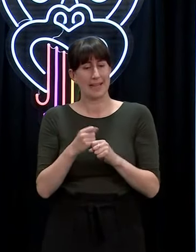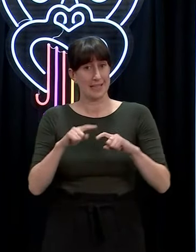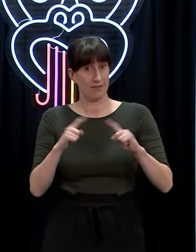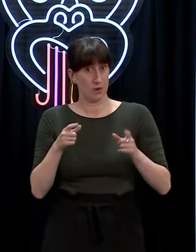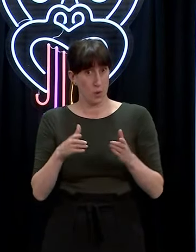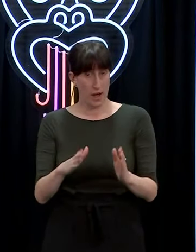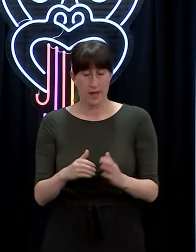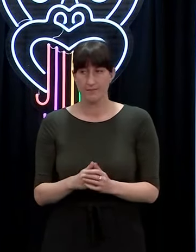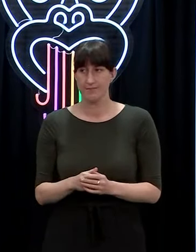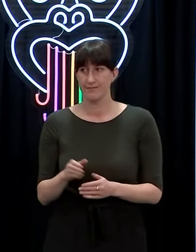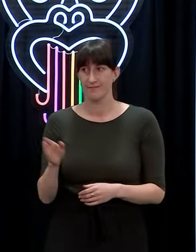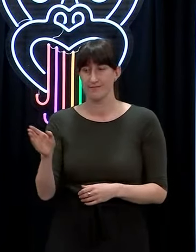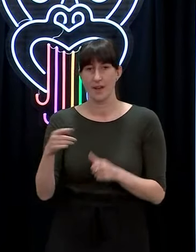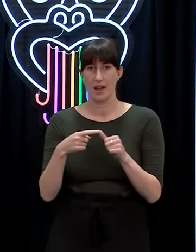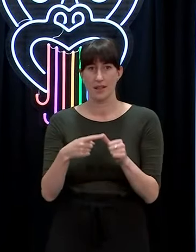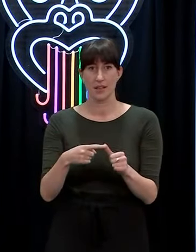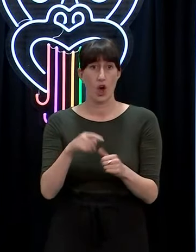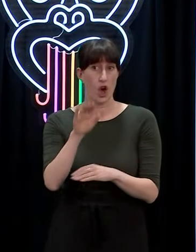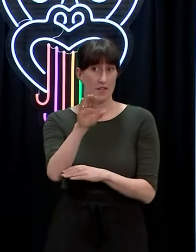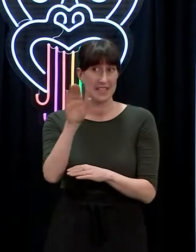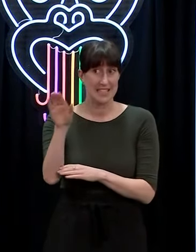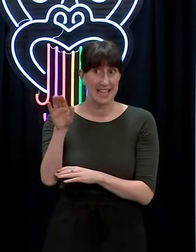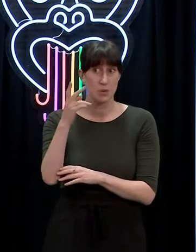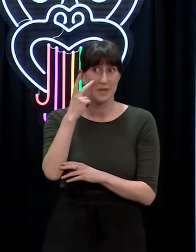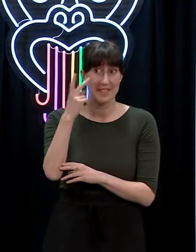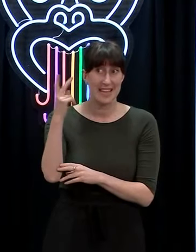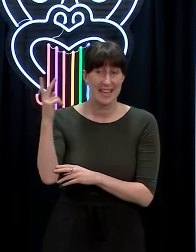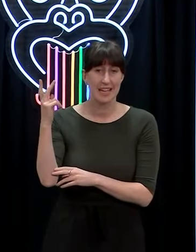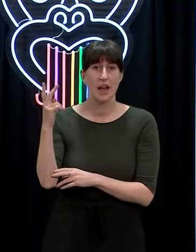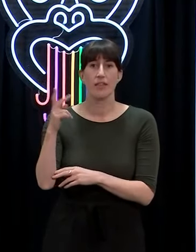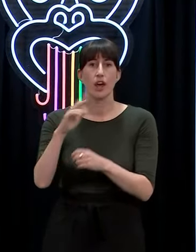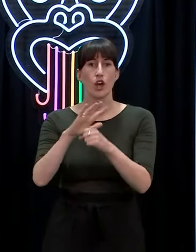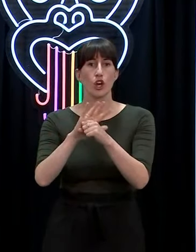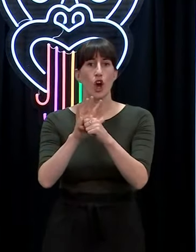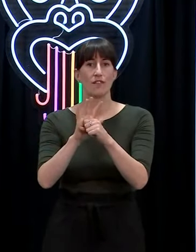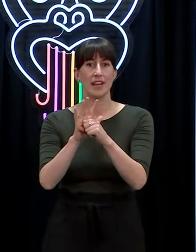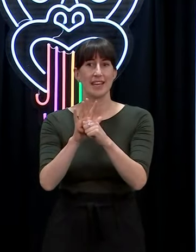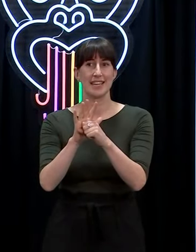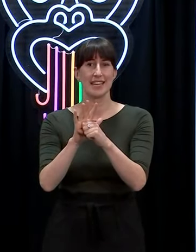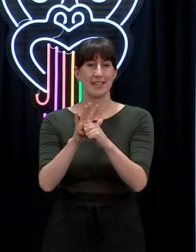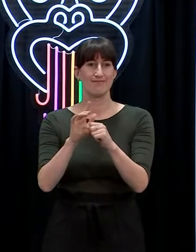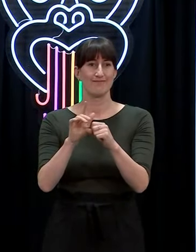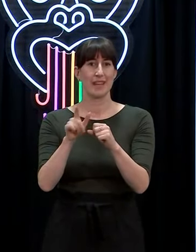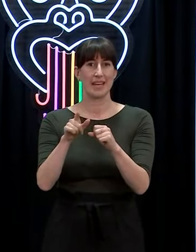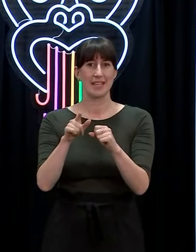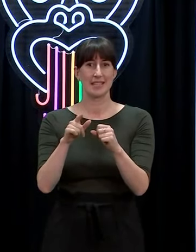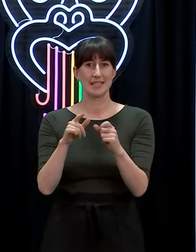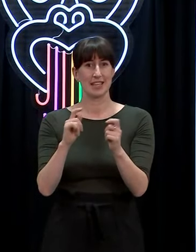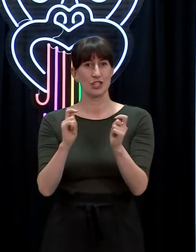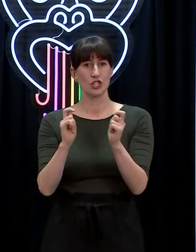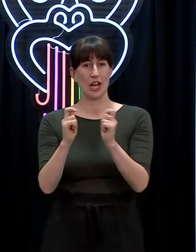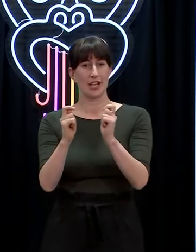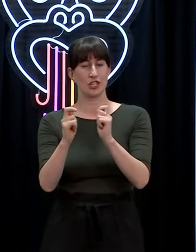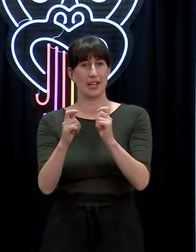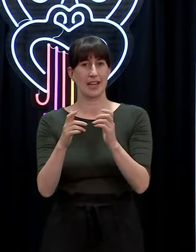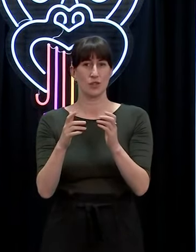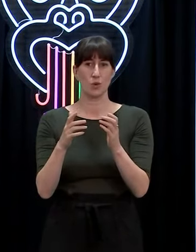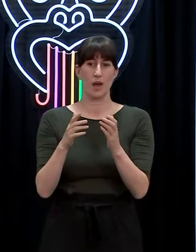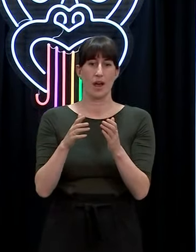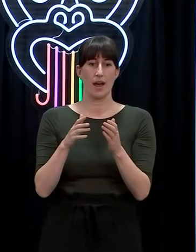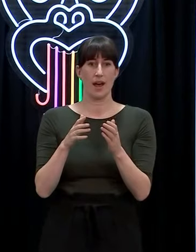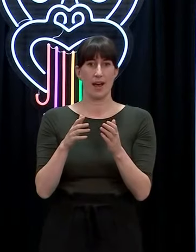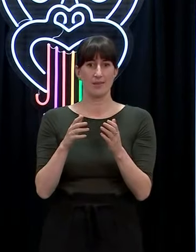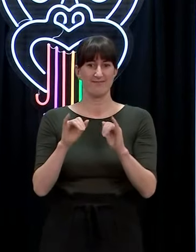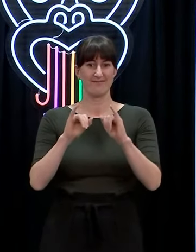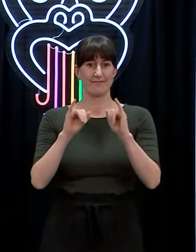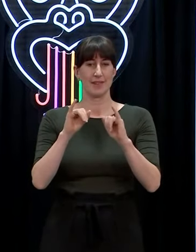from overseas is that COVID-19 is morphing into a pandemic of the unvaccinated. So yes, vaccinated